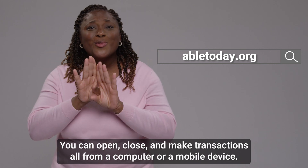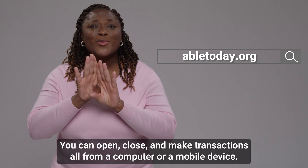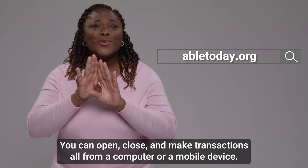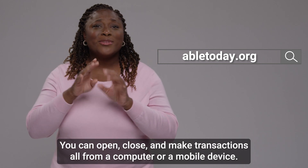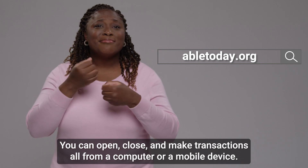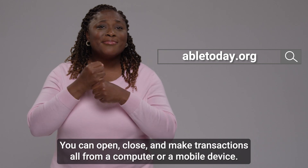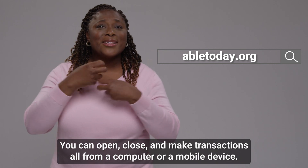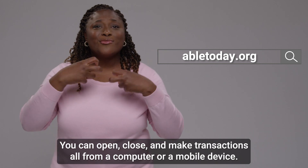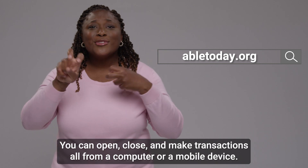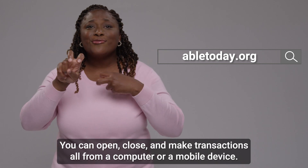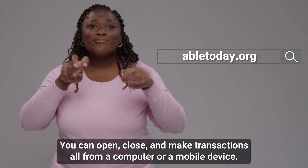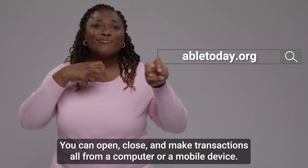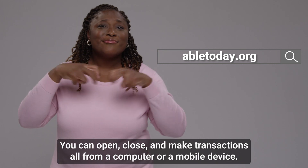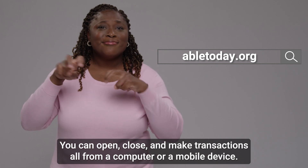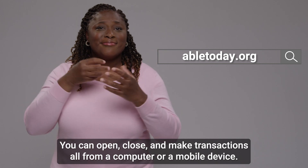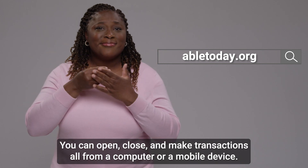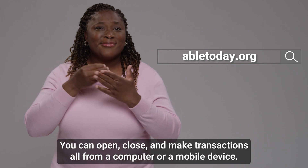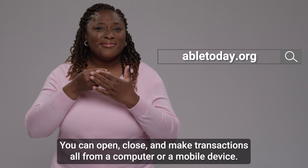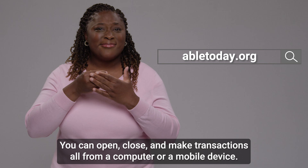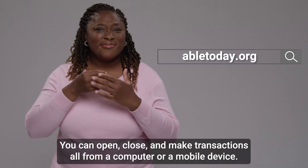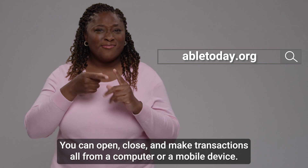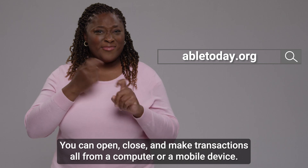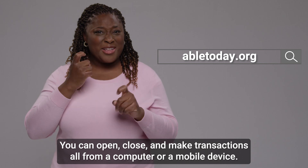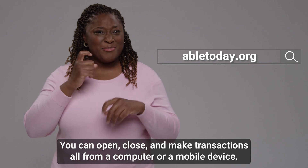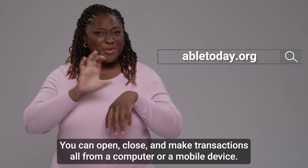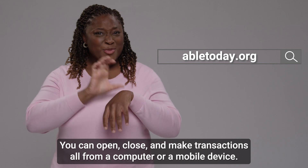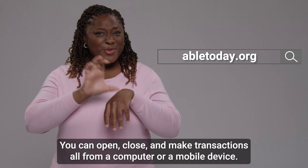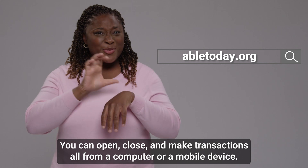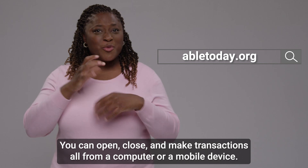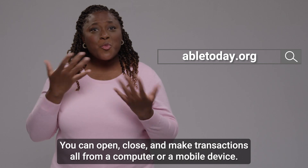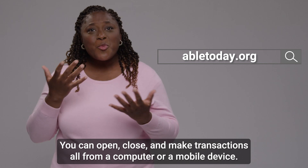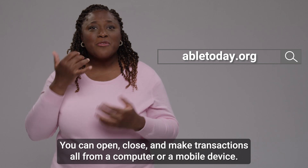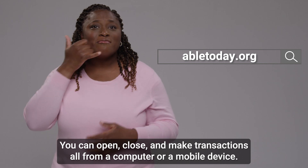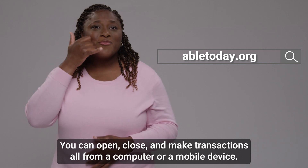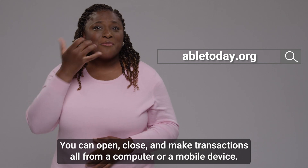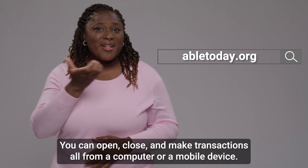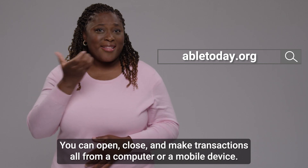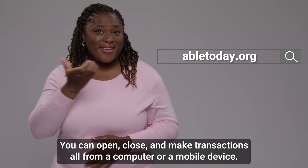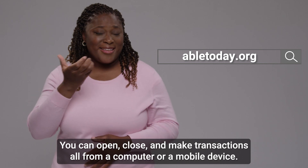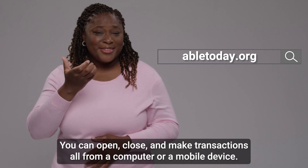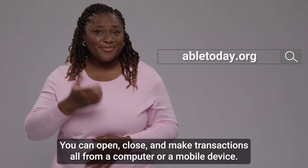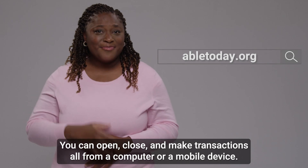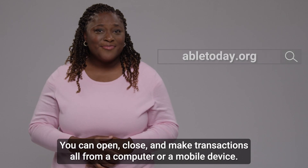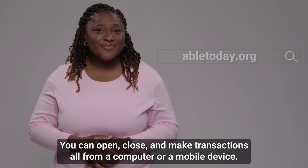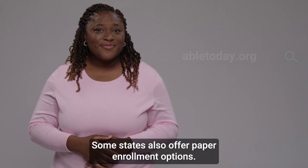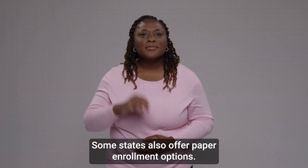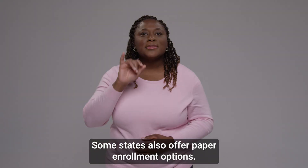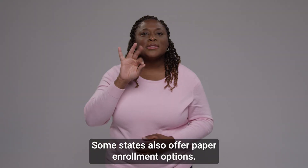open, close, and make transactions all from a computer or a mobile device. Some